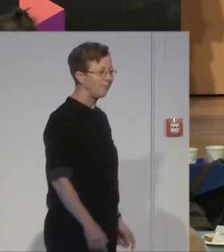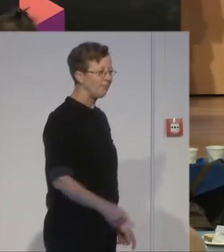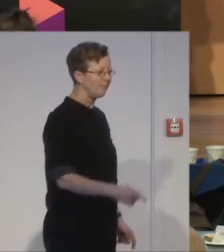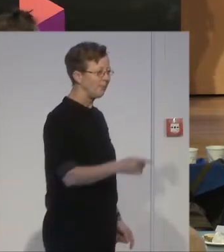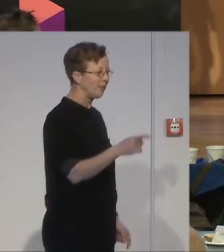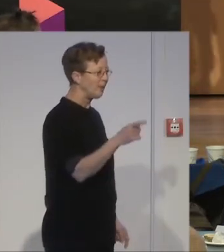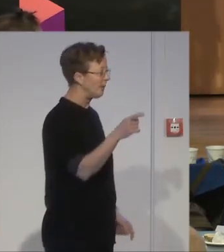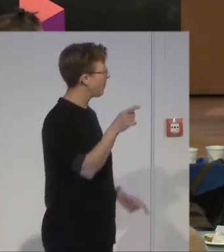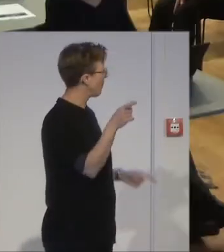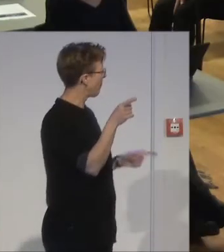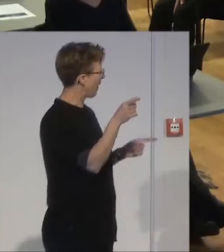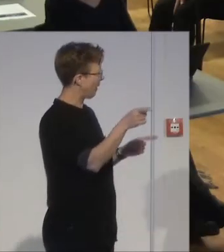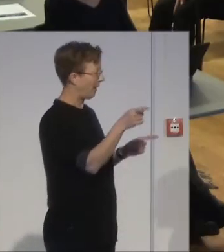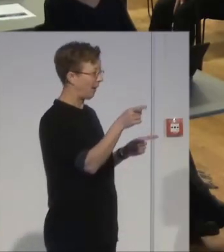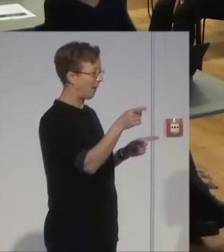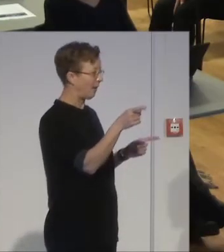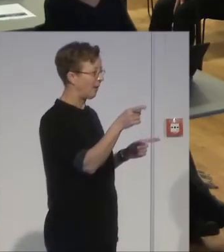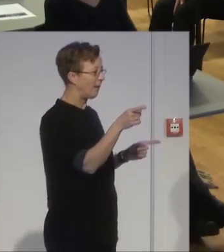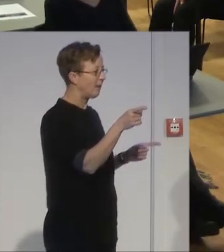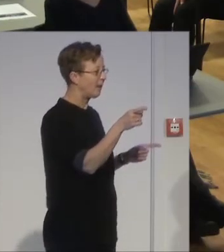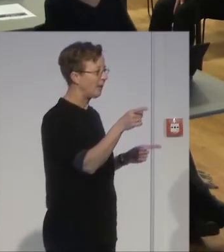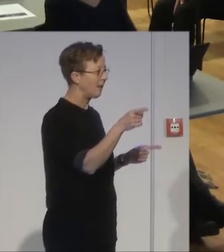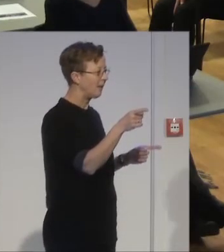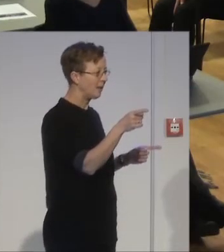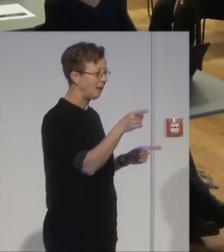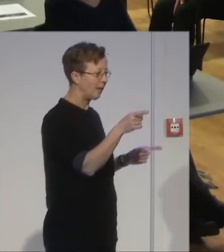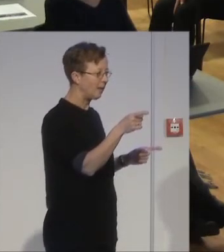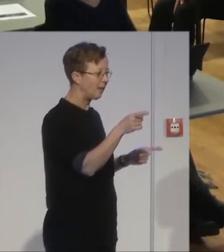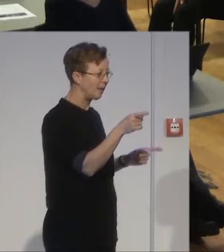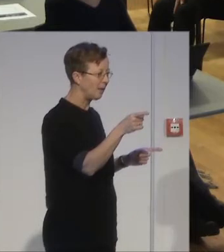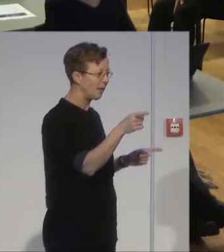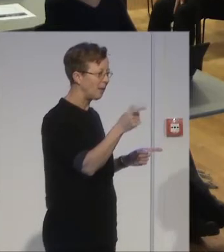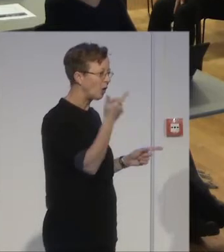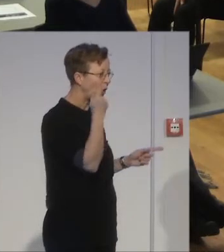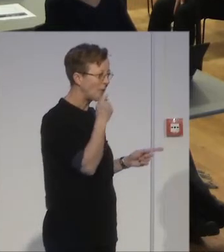Yeah. And do you hear me? Yeah.